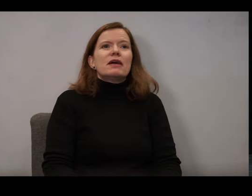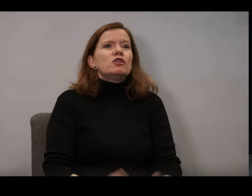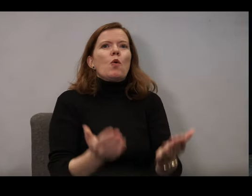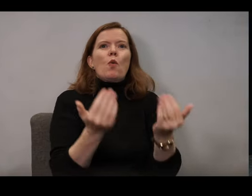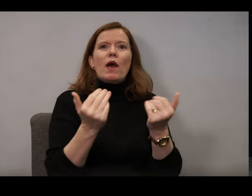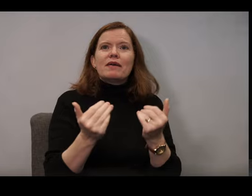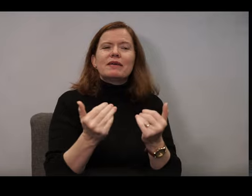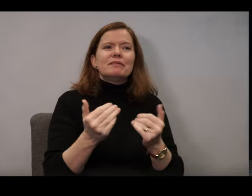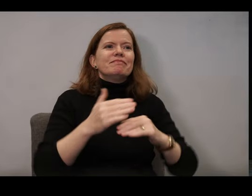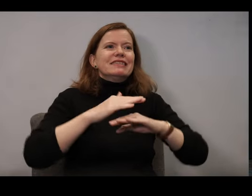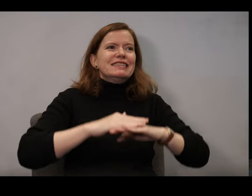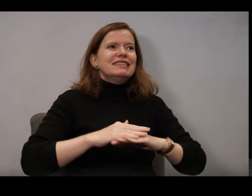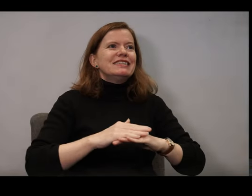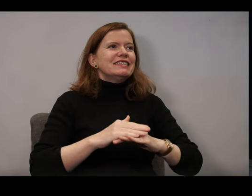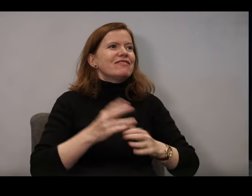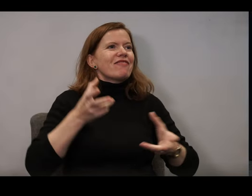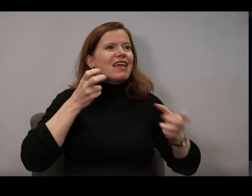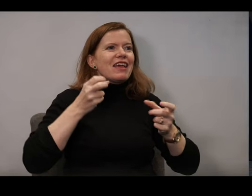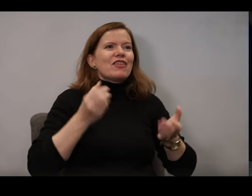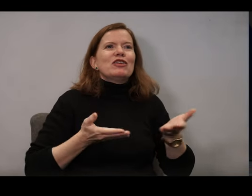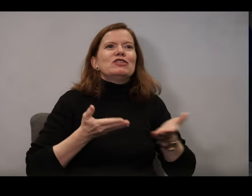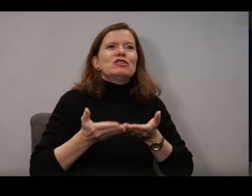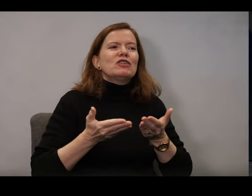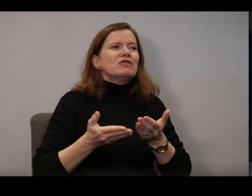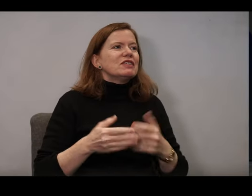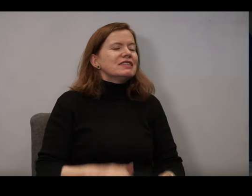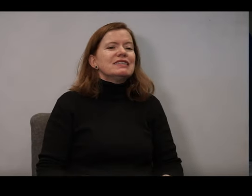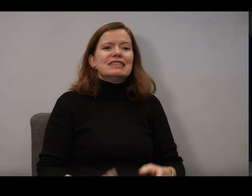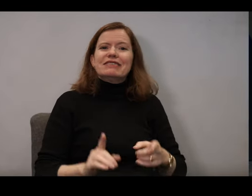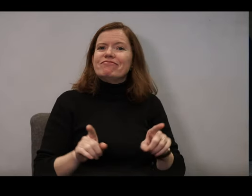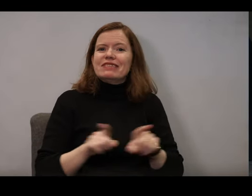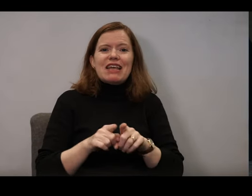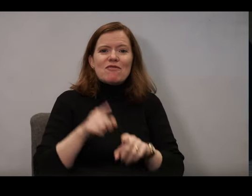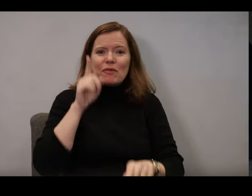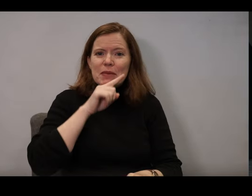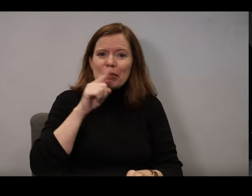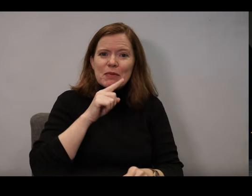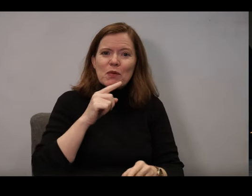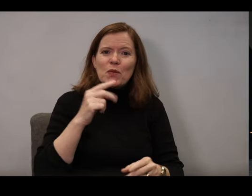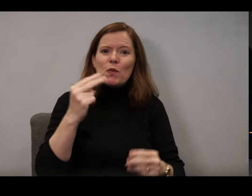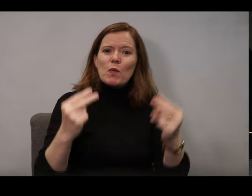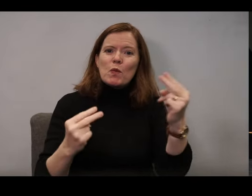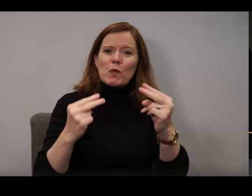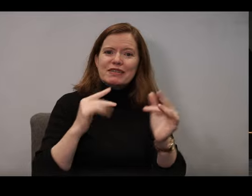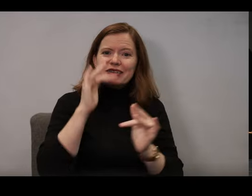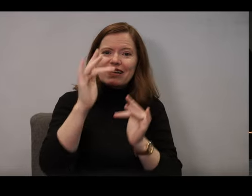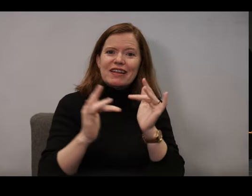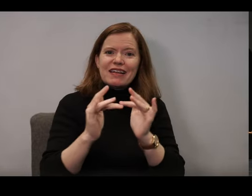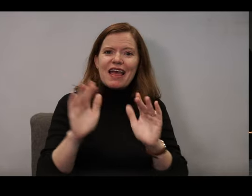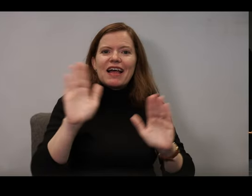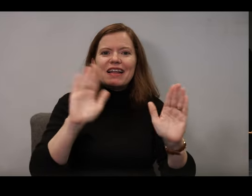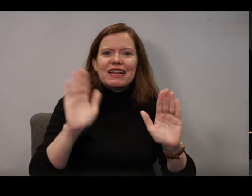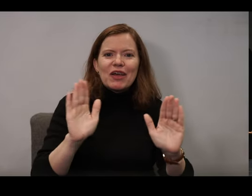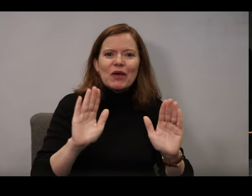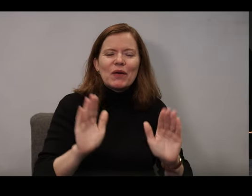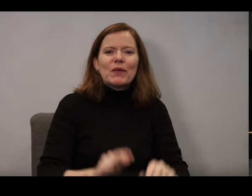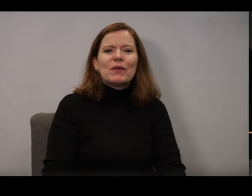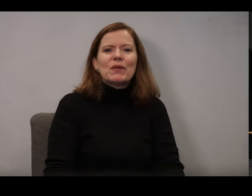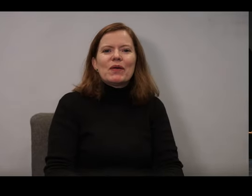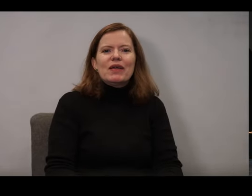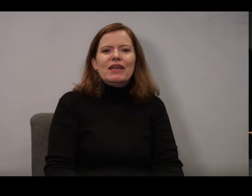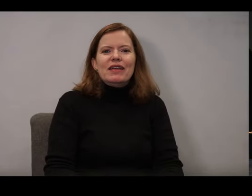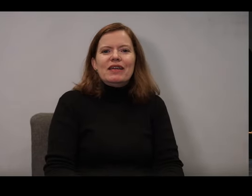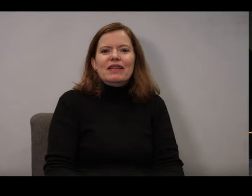but we would love to connect with you. Same thing goes for those online. If you're visiting or checking us out, tuning in online